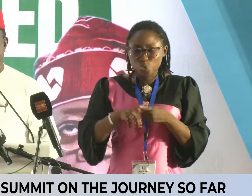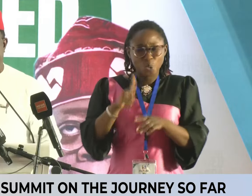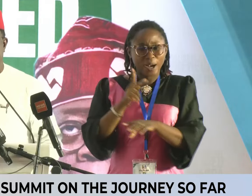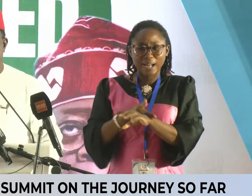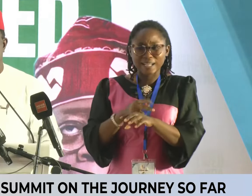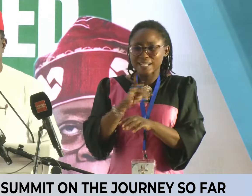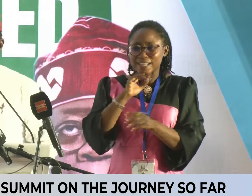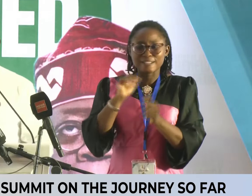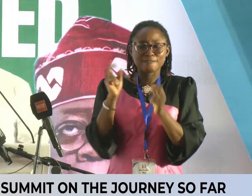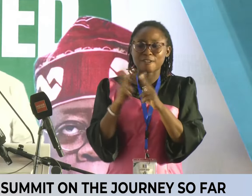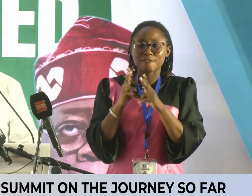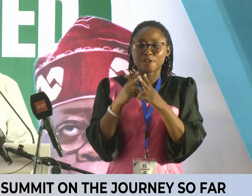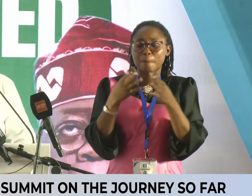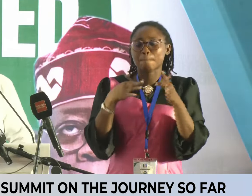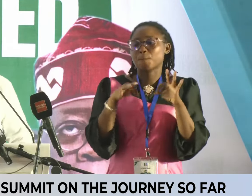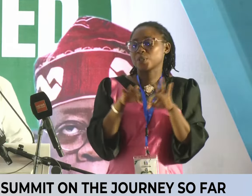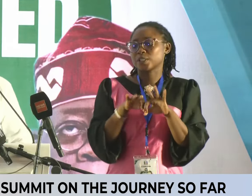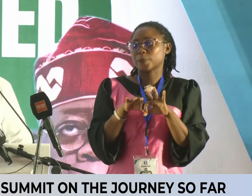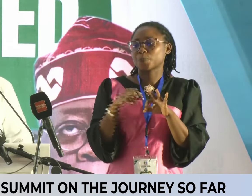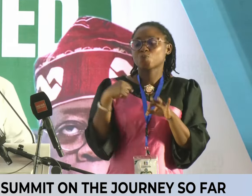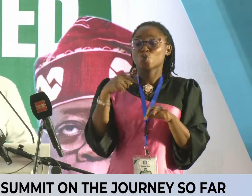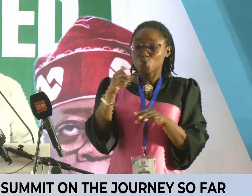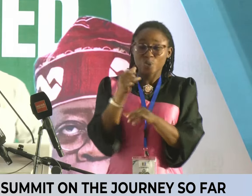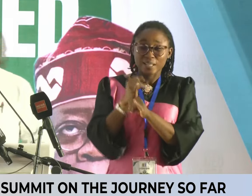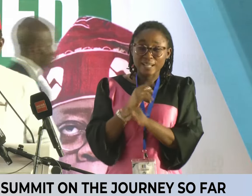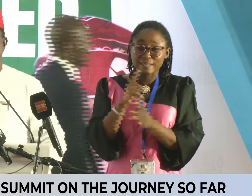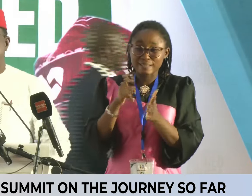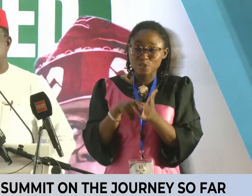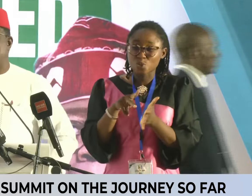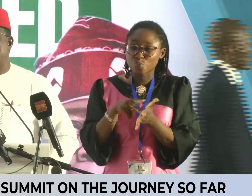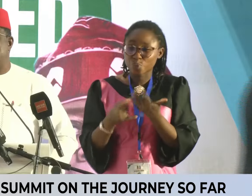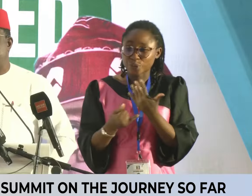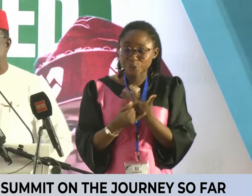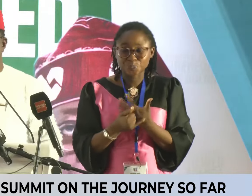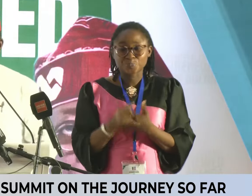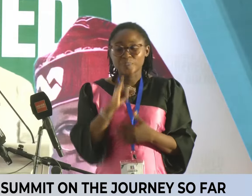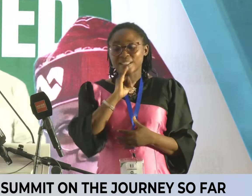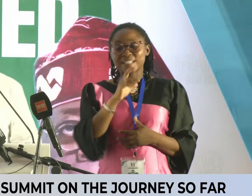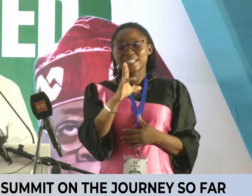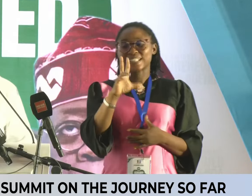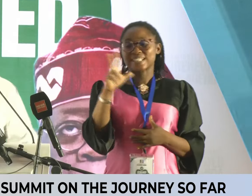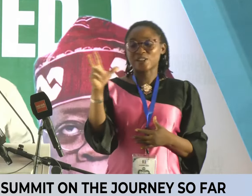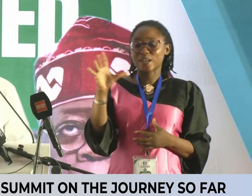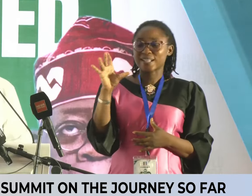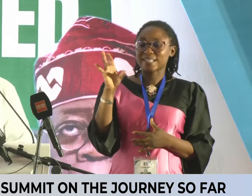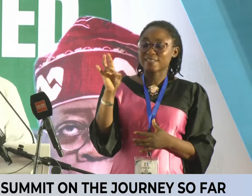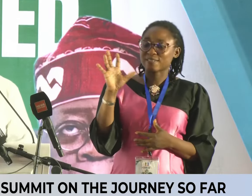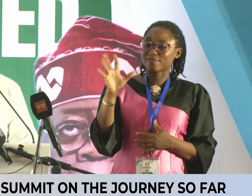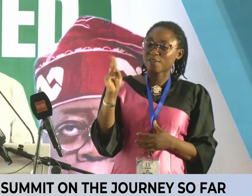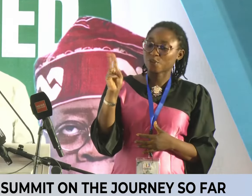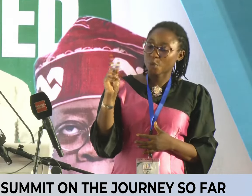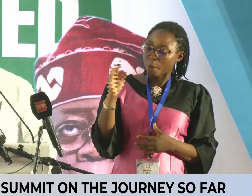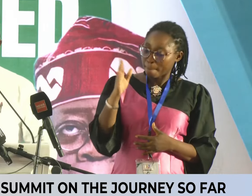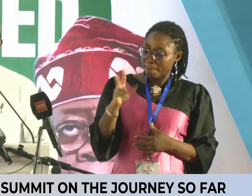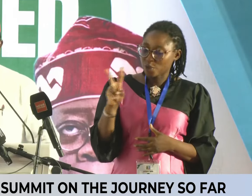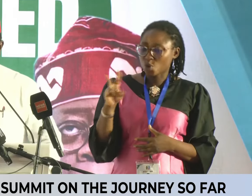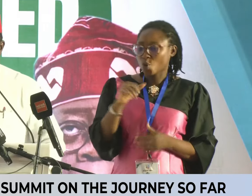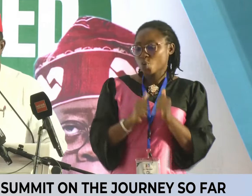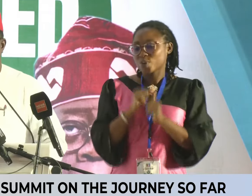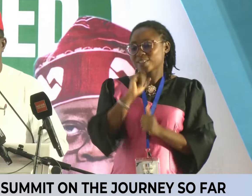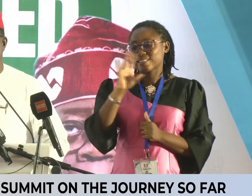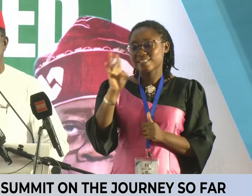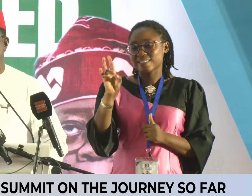Kaduna is very, very important. You inherited this project. It's 375 kilometers by 2, which is 750